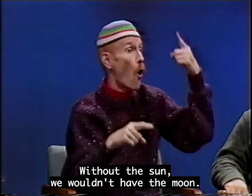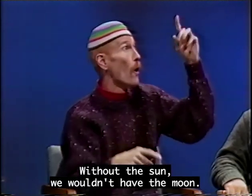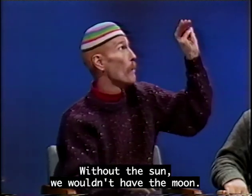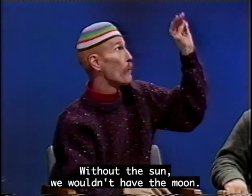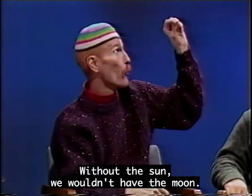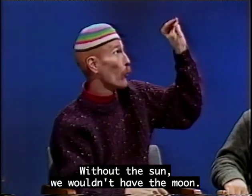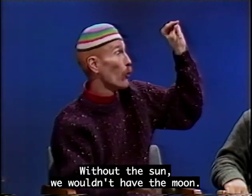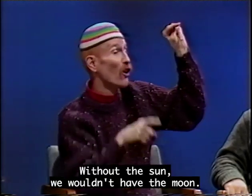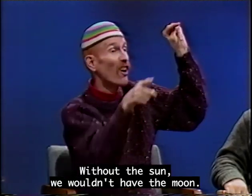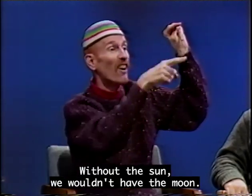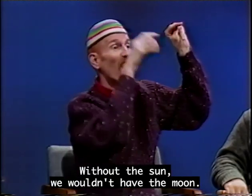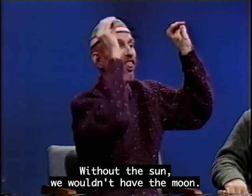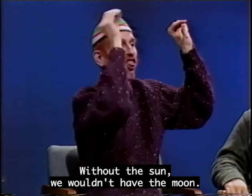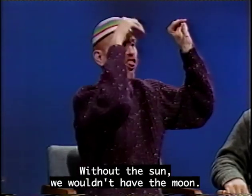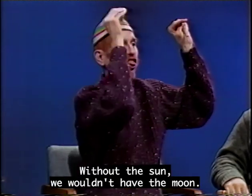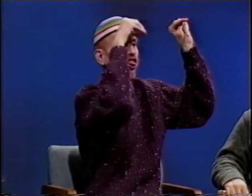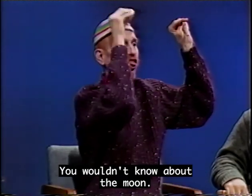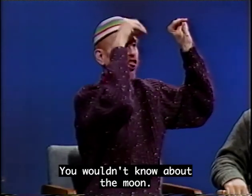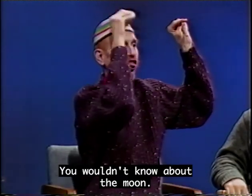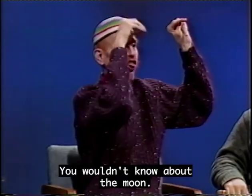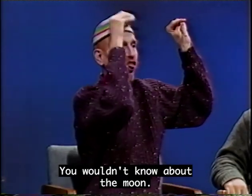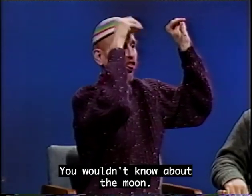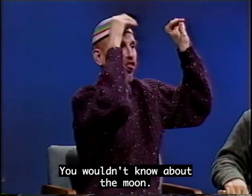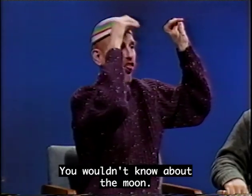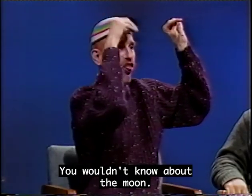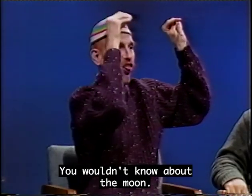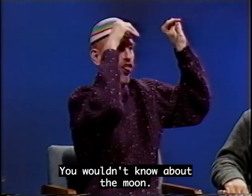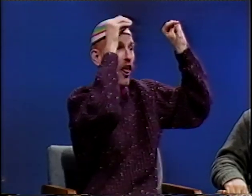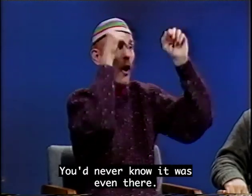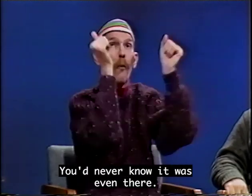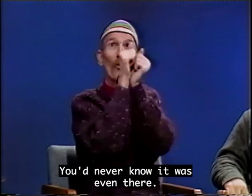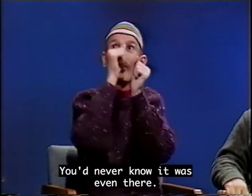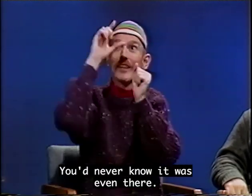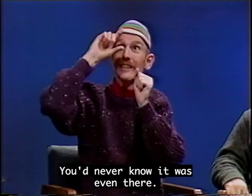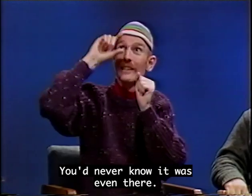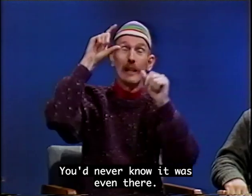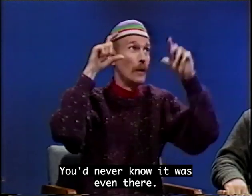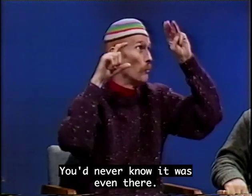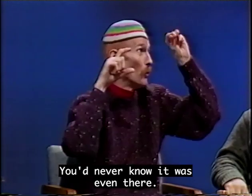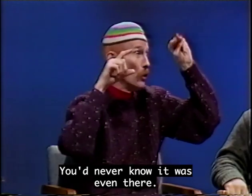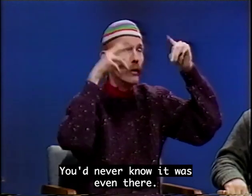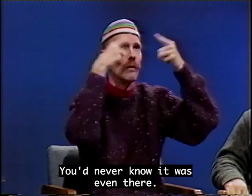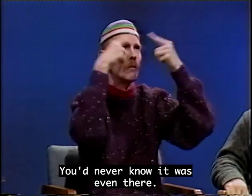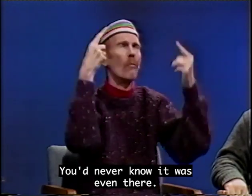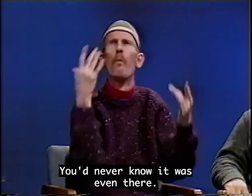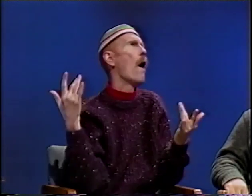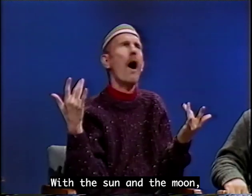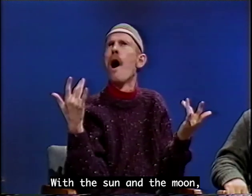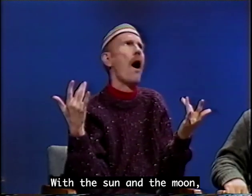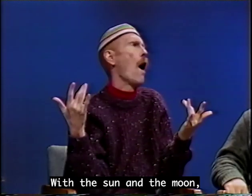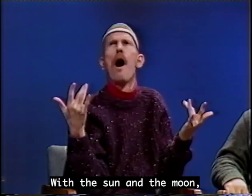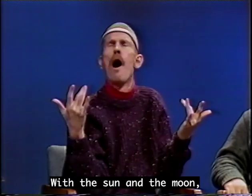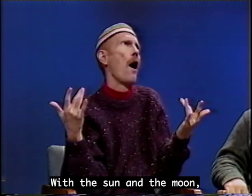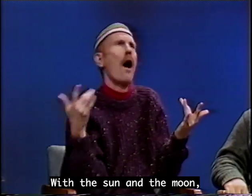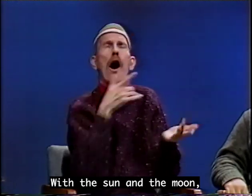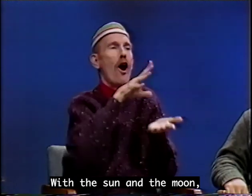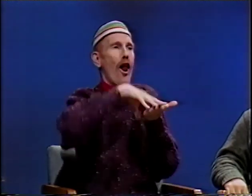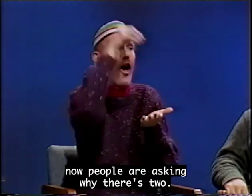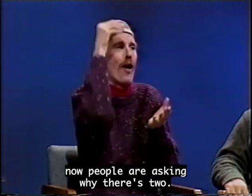without the sun, we wouldn't have the moon. You wouldn't know about the moon. You'd never know it was even there. With the sun and the moon, now